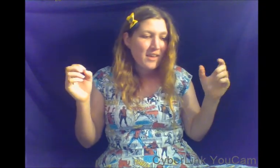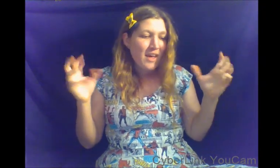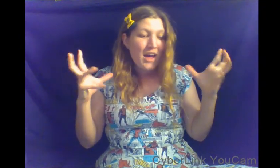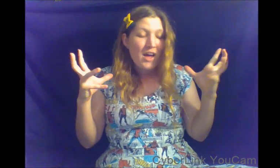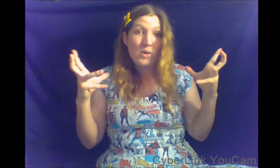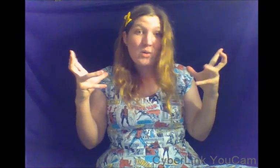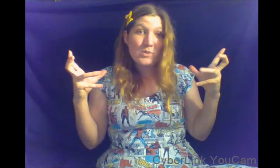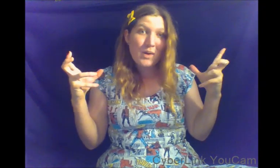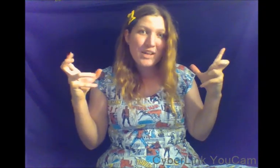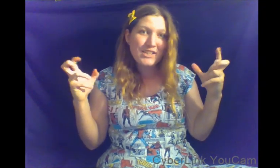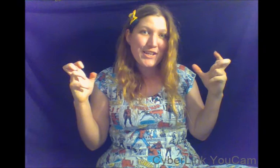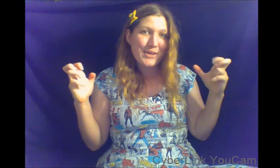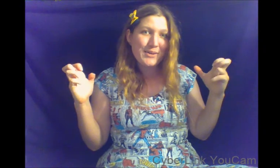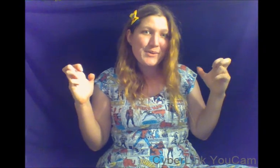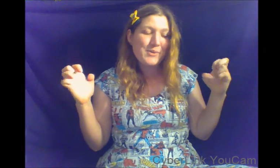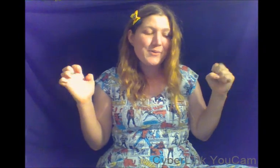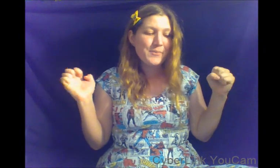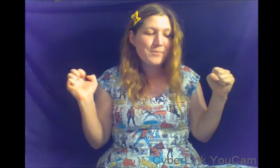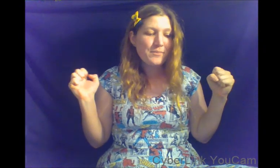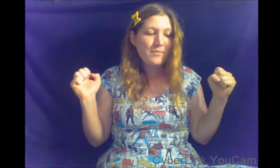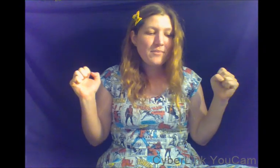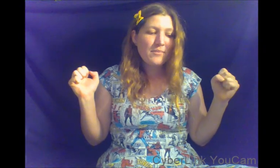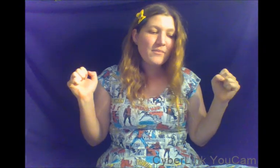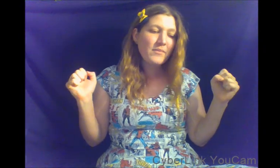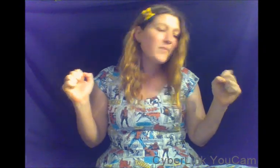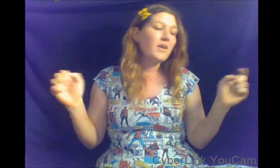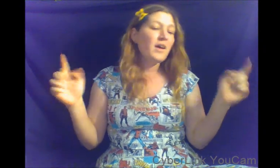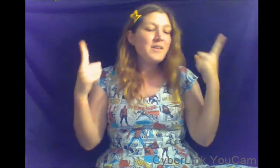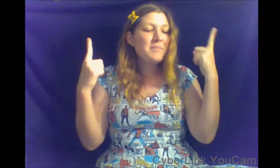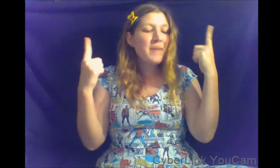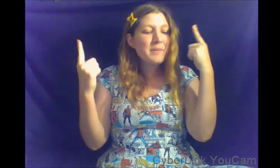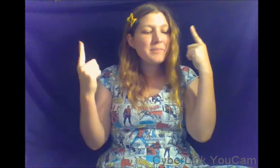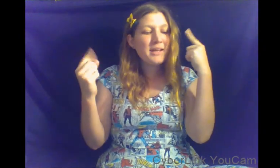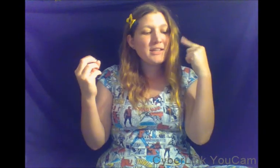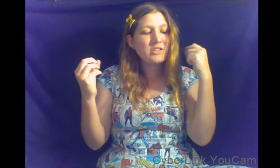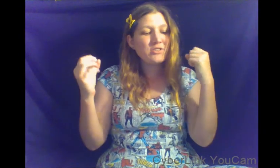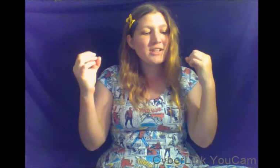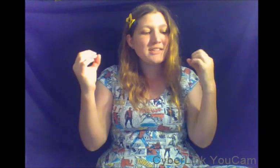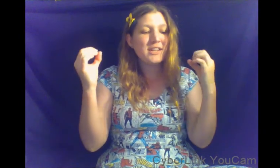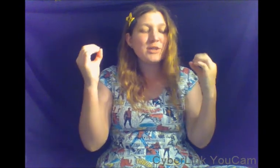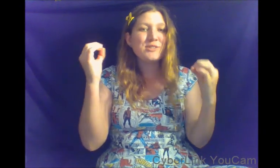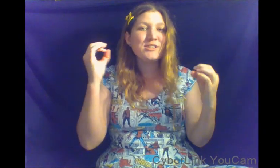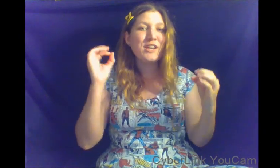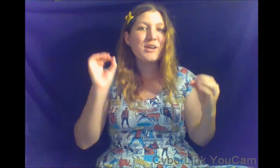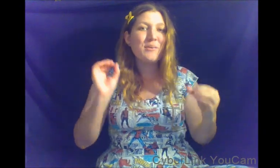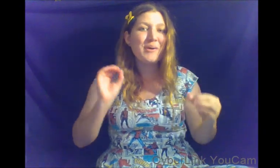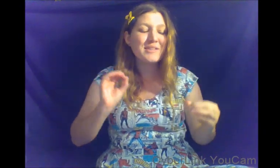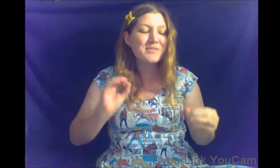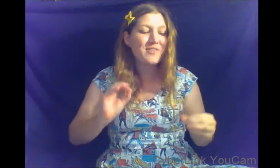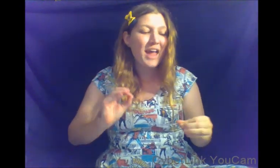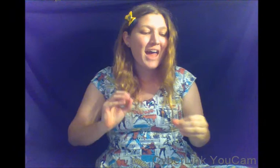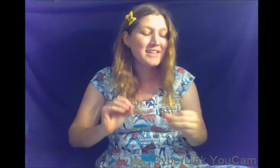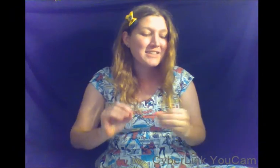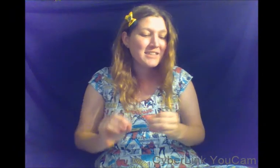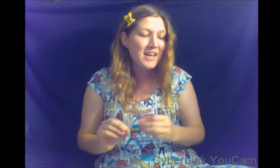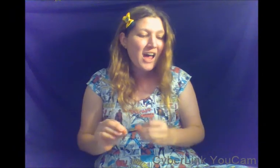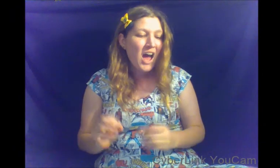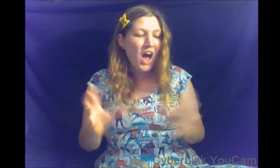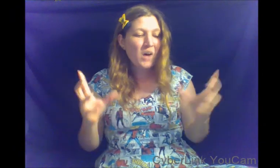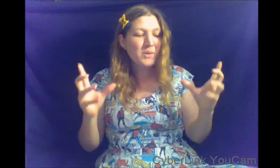followed? Who's watching you? Who's watching you? Your mind plays tricks, illusions are your worst friends. Always